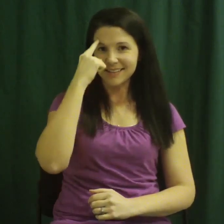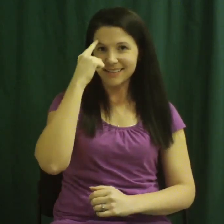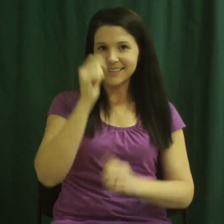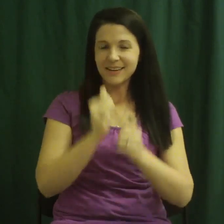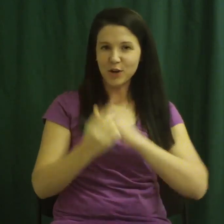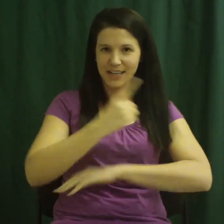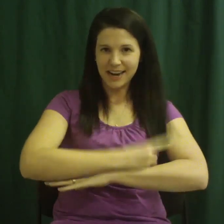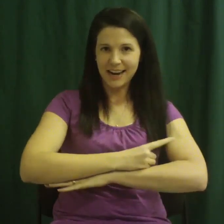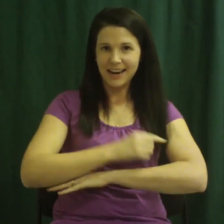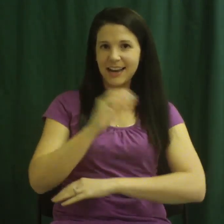Elizabeth